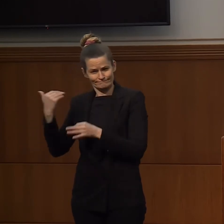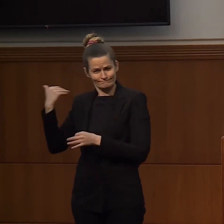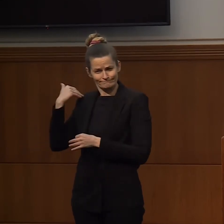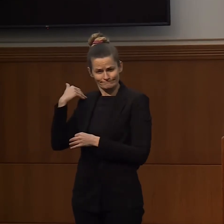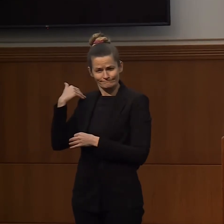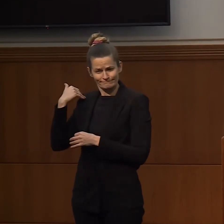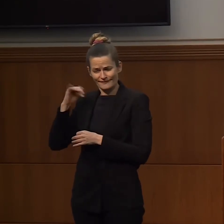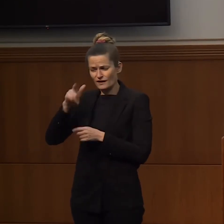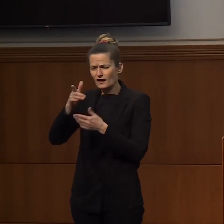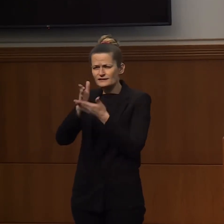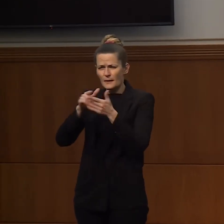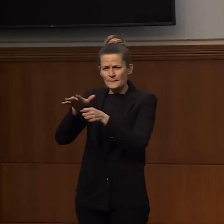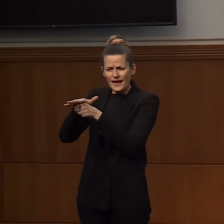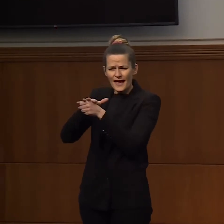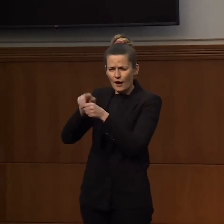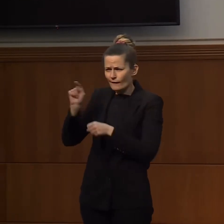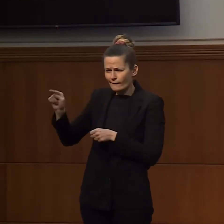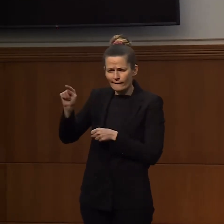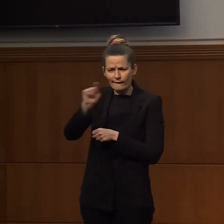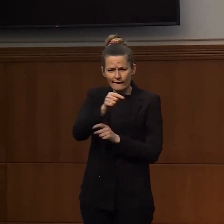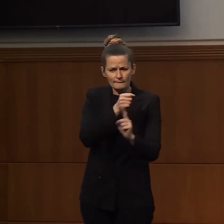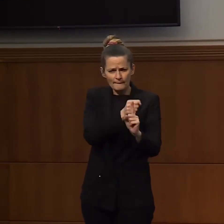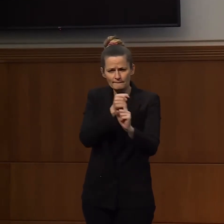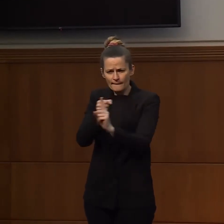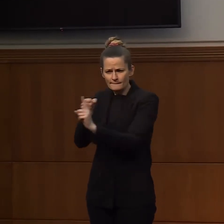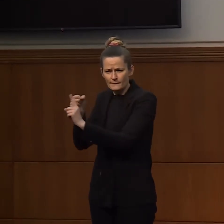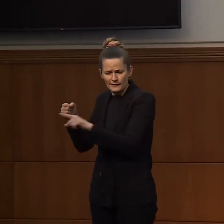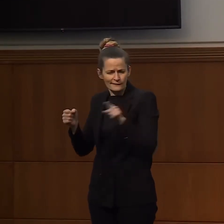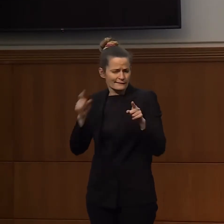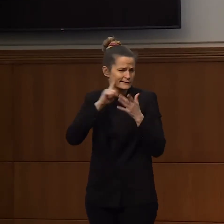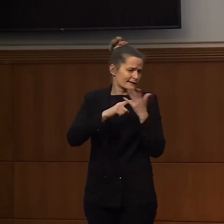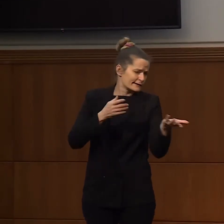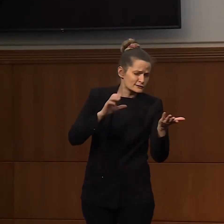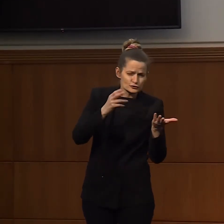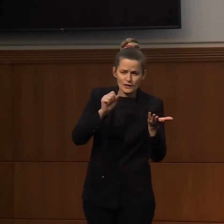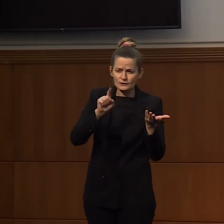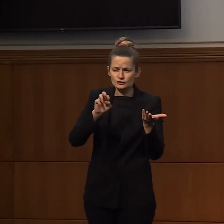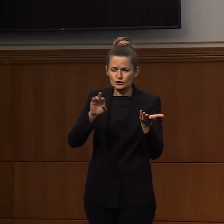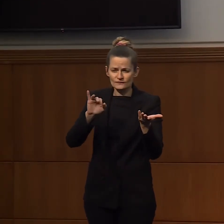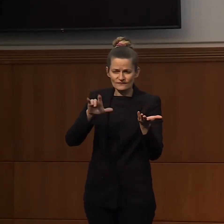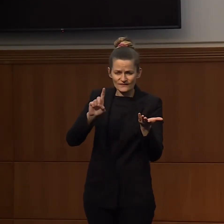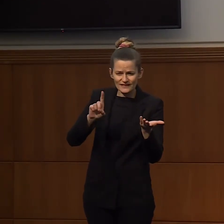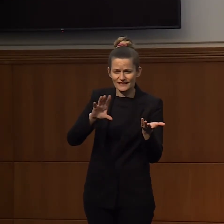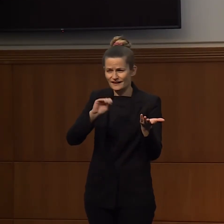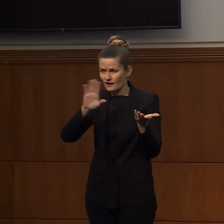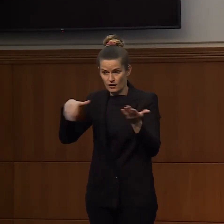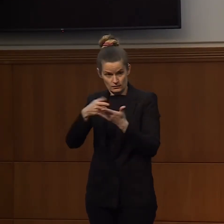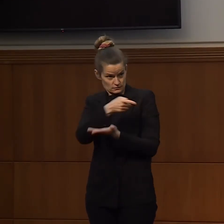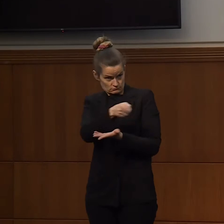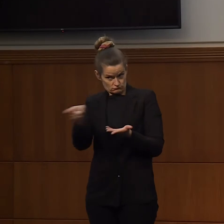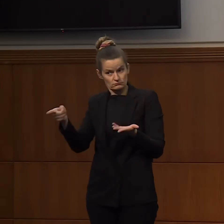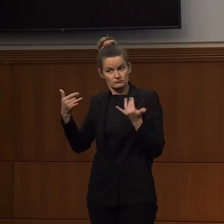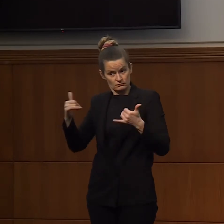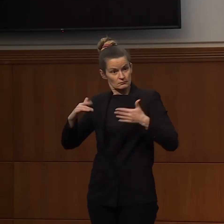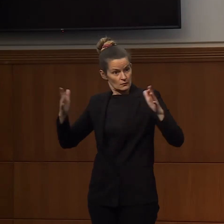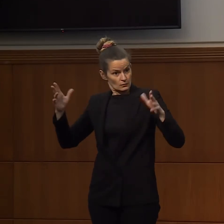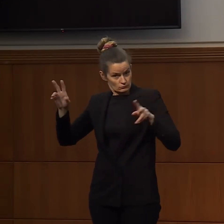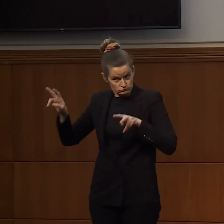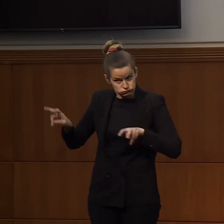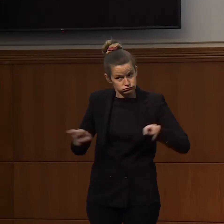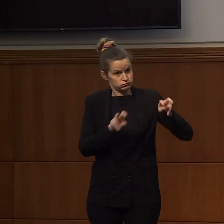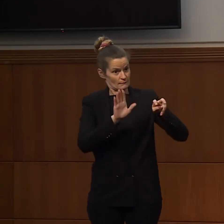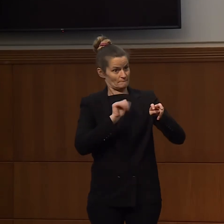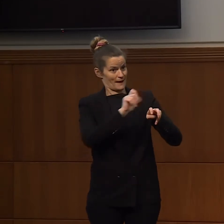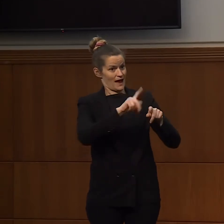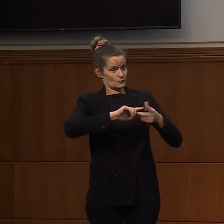Chesterfield and the city of Richmond. Have all the precincts gone back to electronic or some still on paper? I believe there are some that just